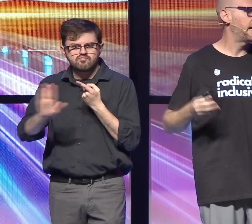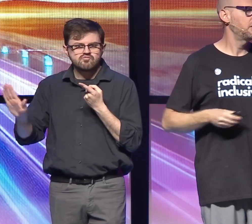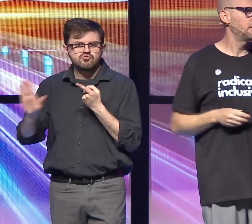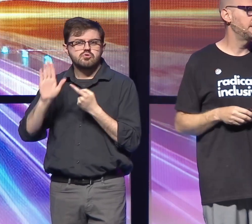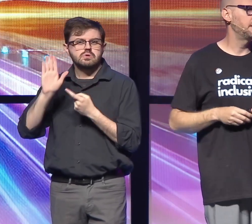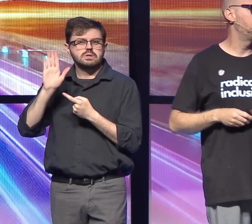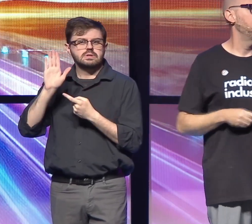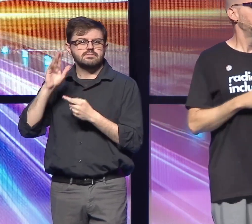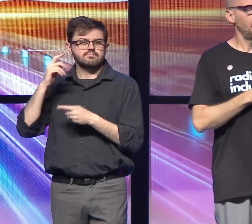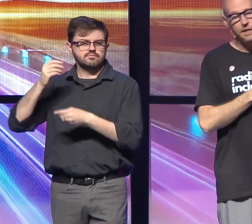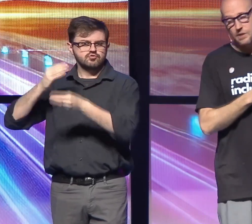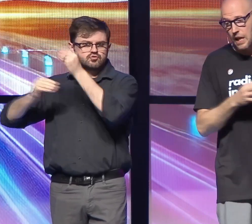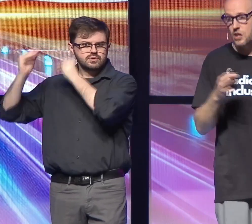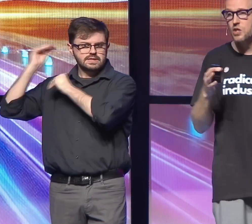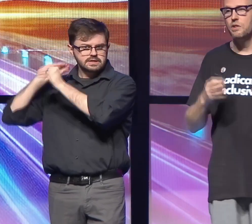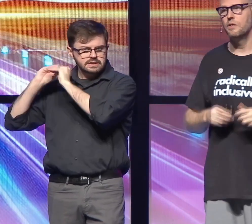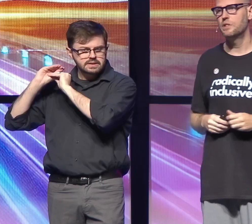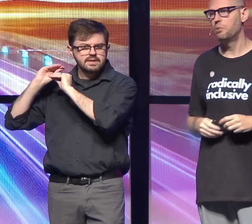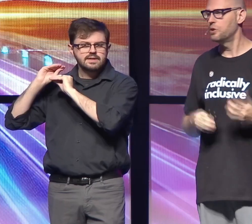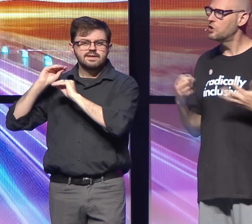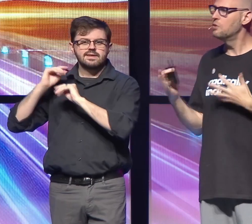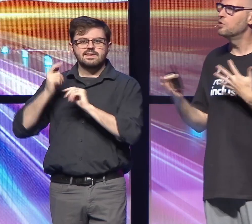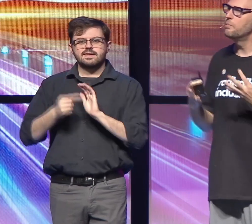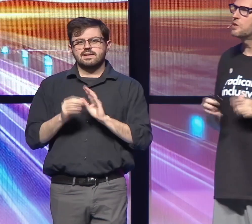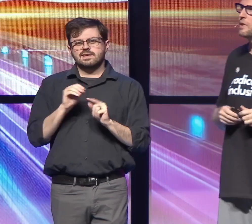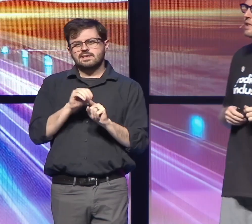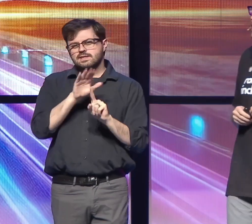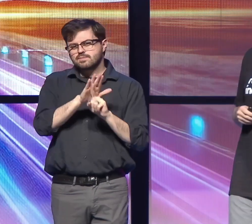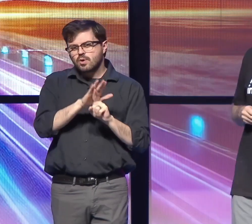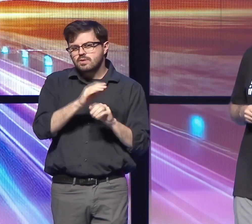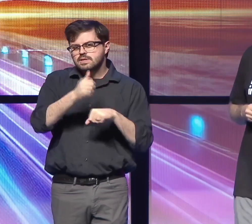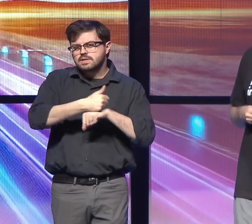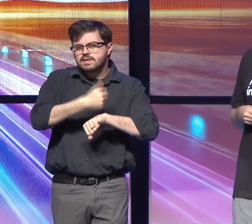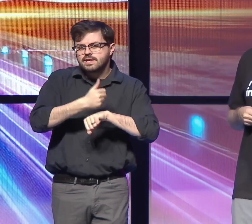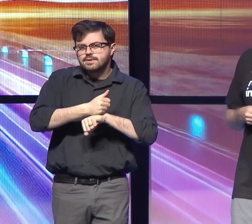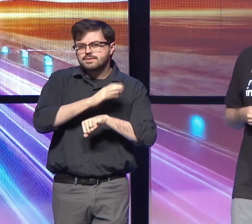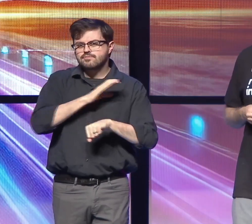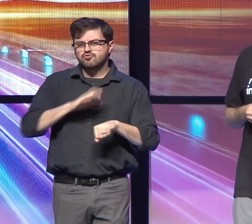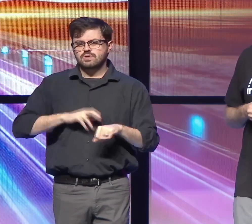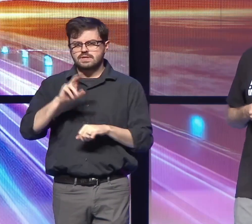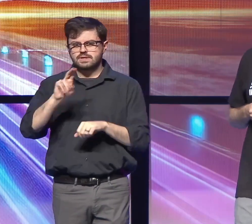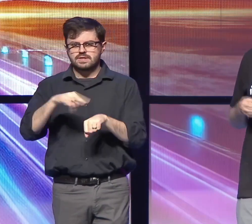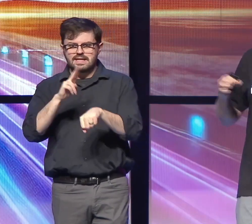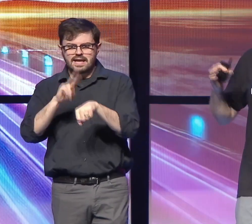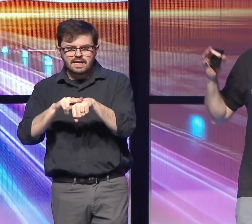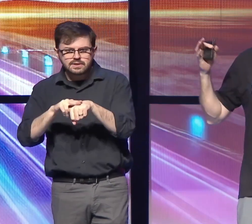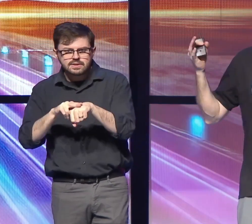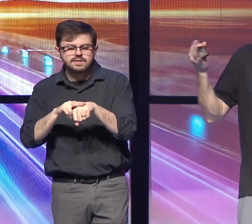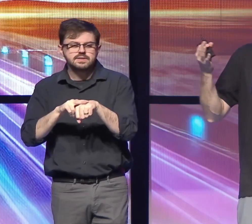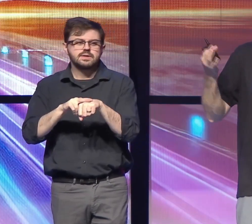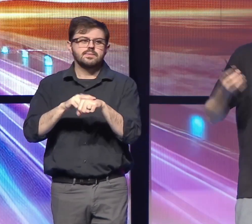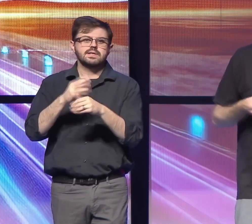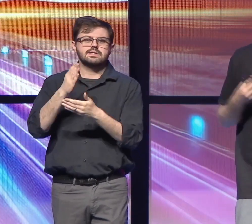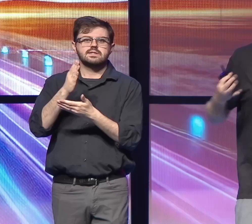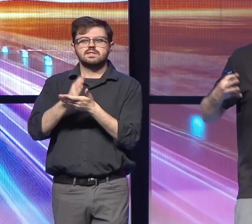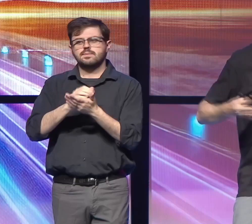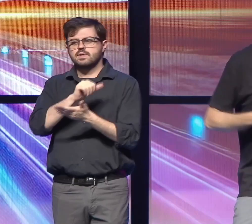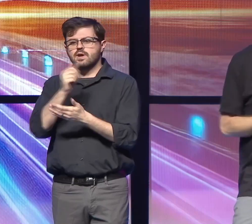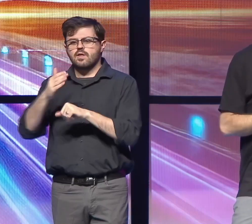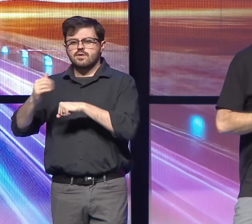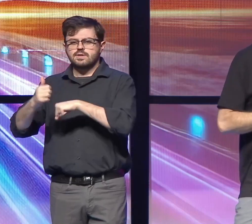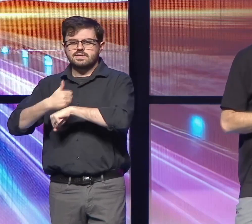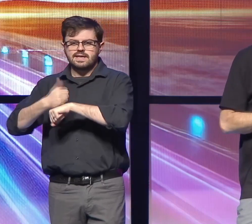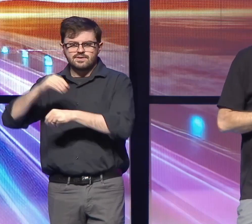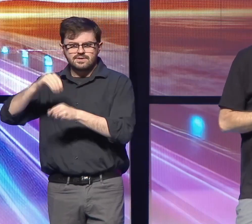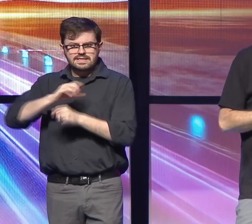Christian nationalism, kind of gives a history of some political movements within Christianity that have, and that are just pretty